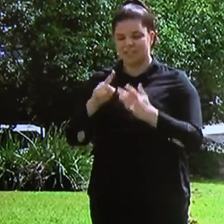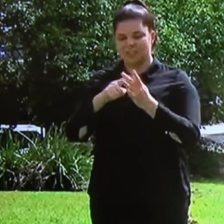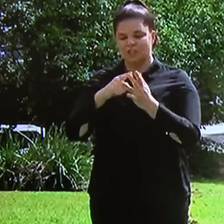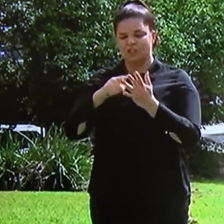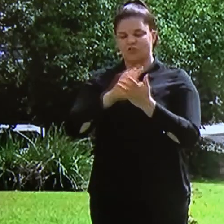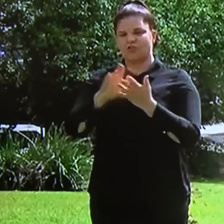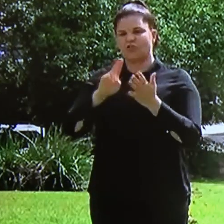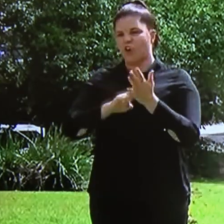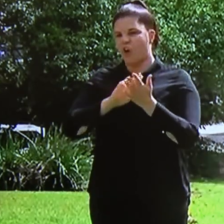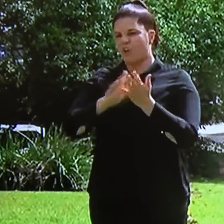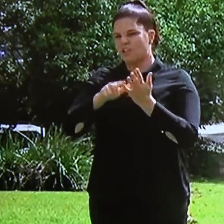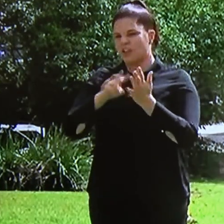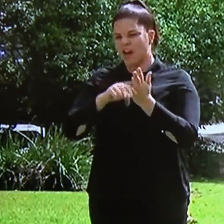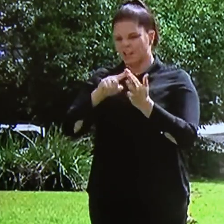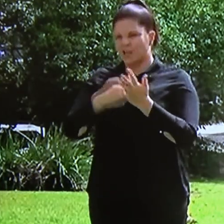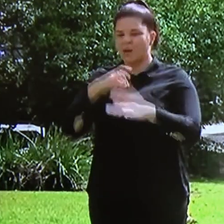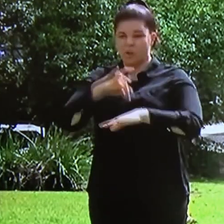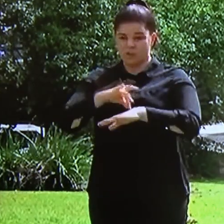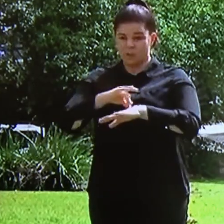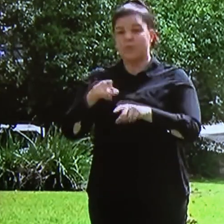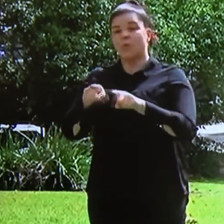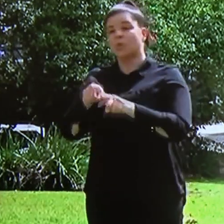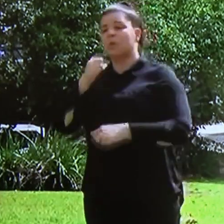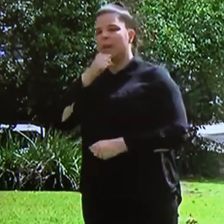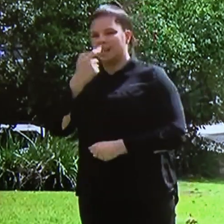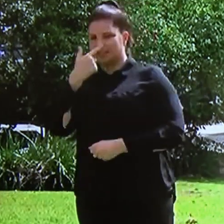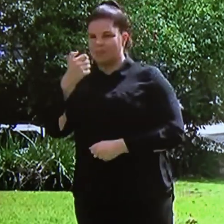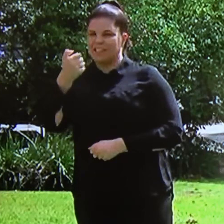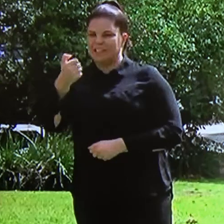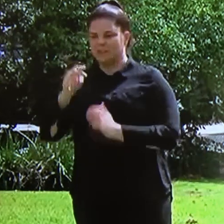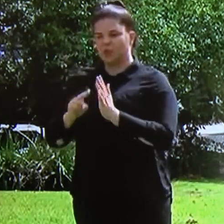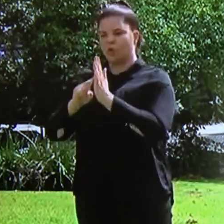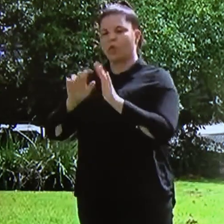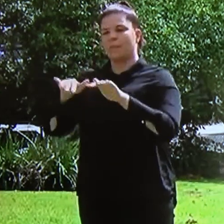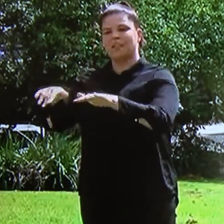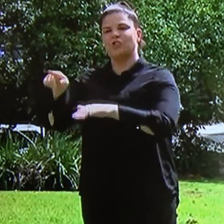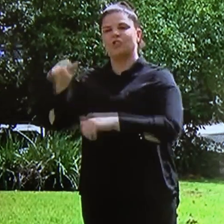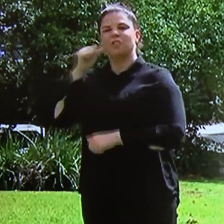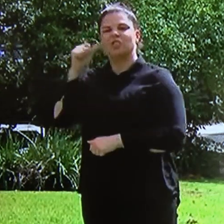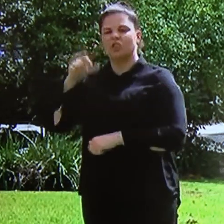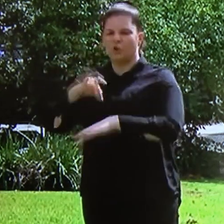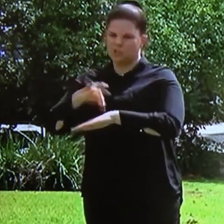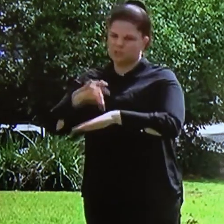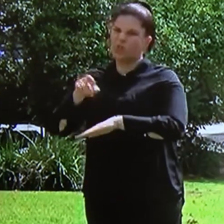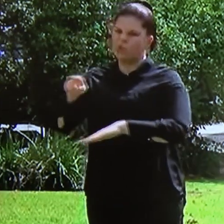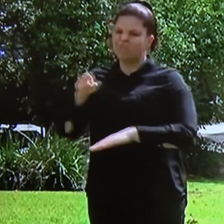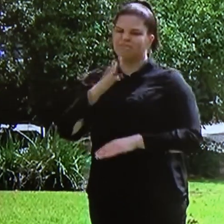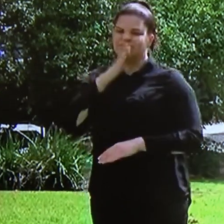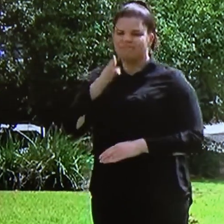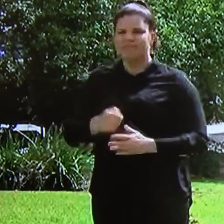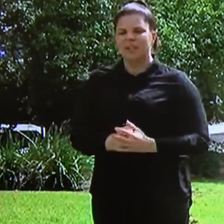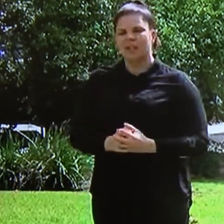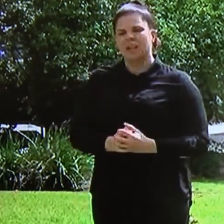Hospital, and a 76-year-old gentleman who passed away in Northern Beaches Hospital. And I think, again,